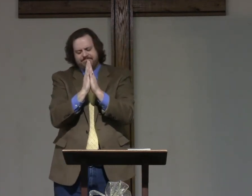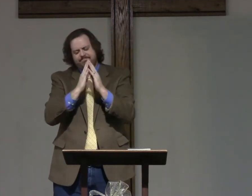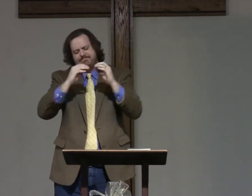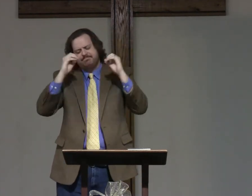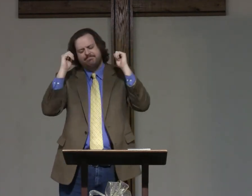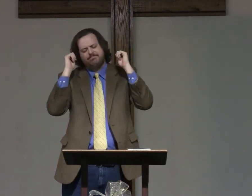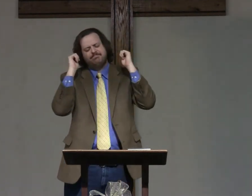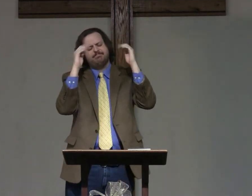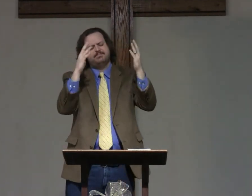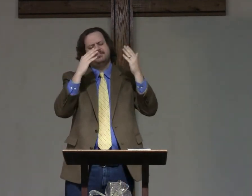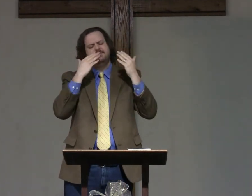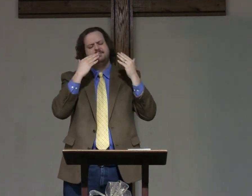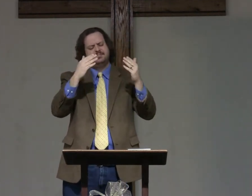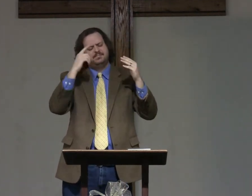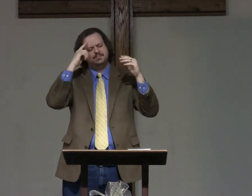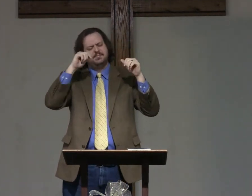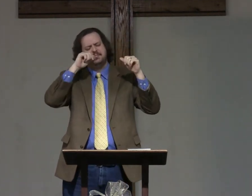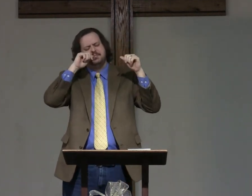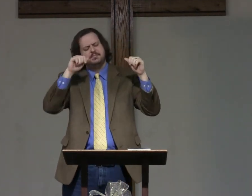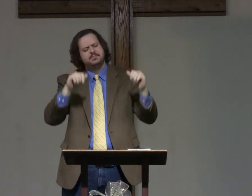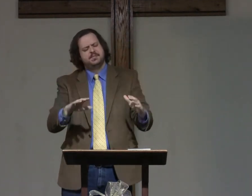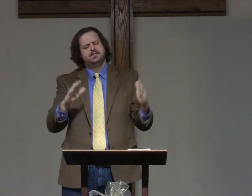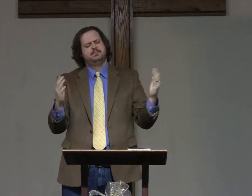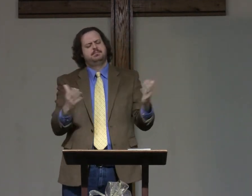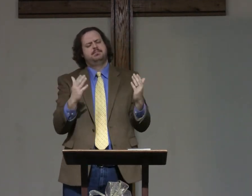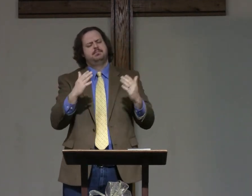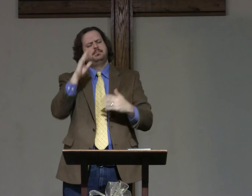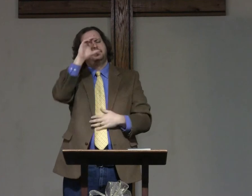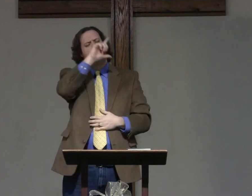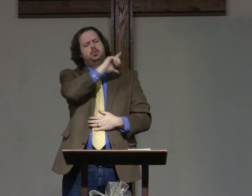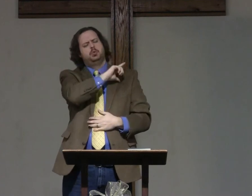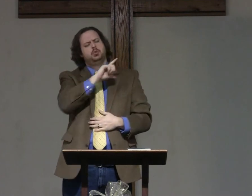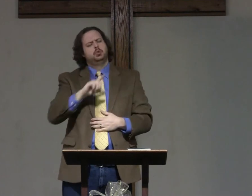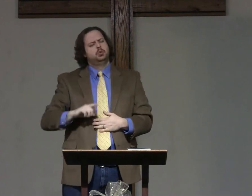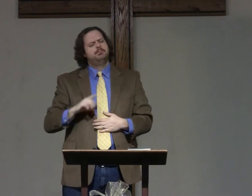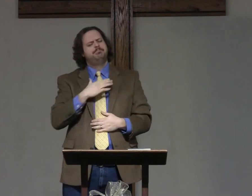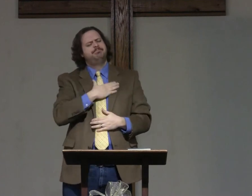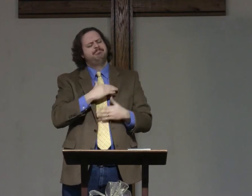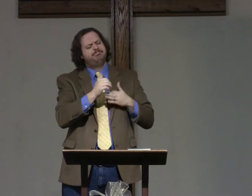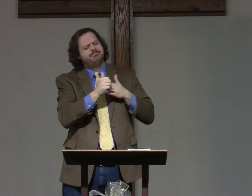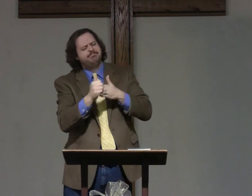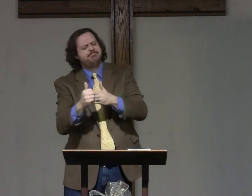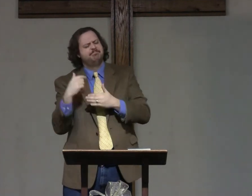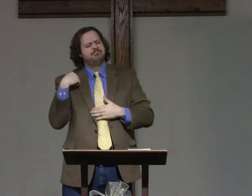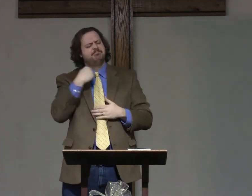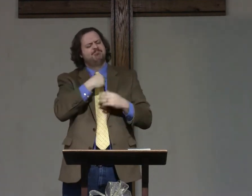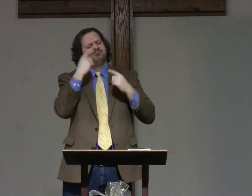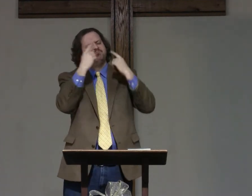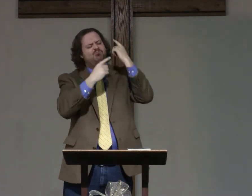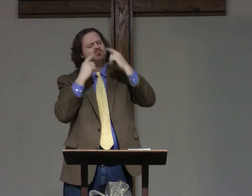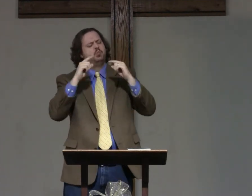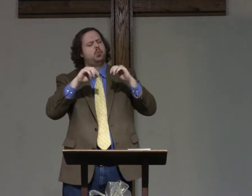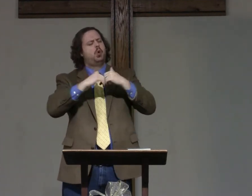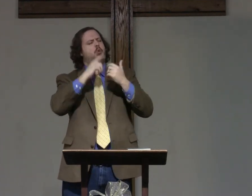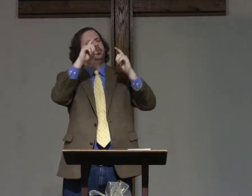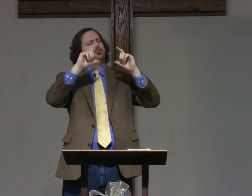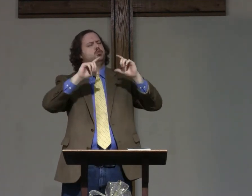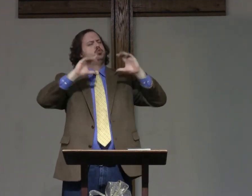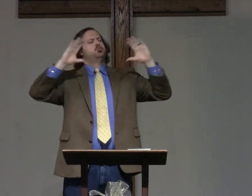pray. Our Father in heaven, we thank you. Ask you to bless us here, Lord. Please lead us as we think